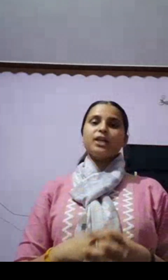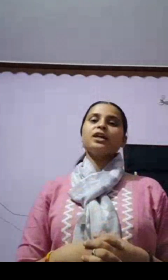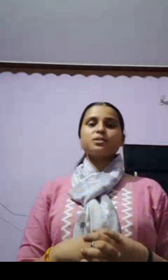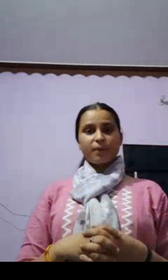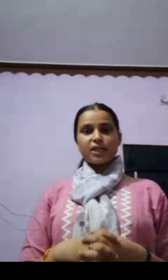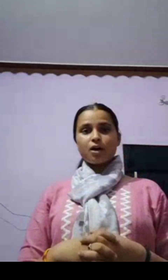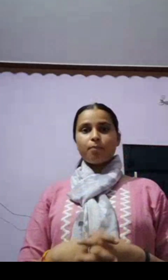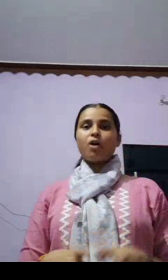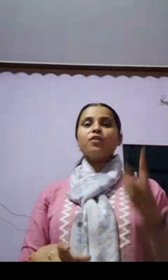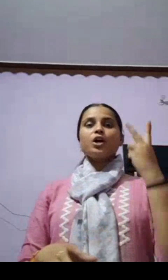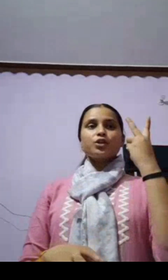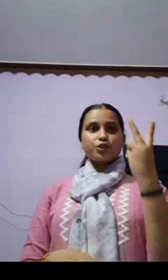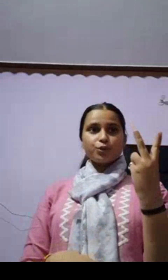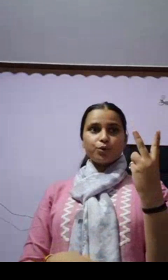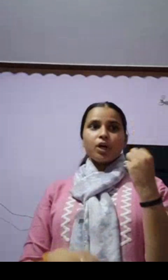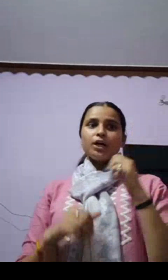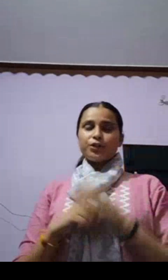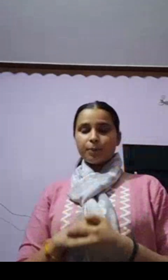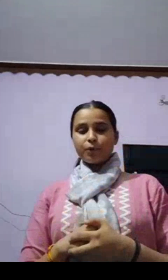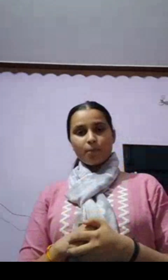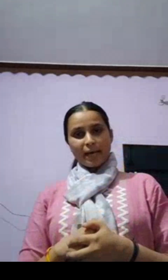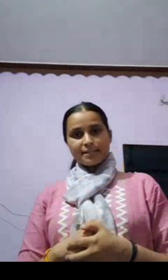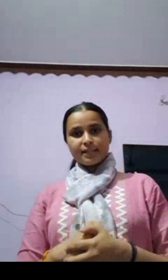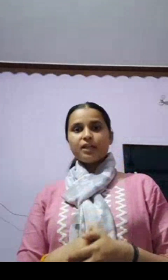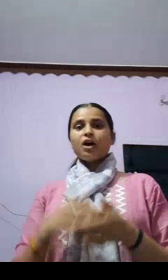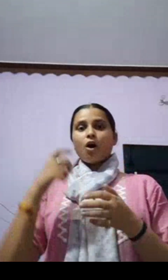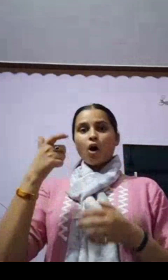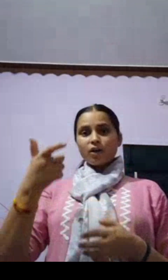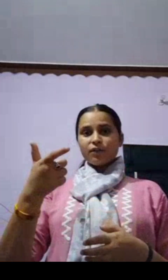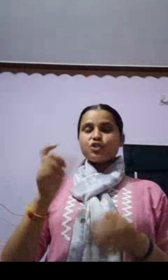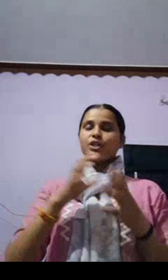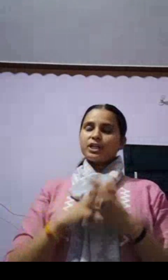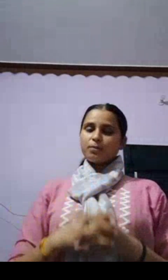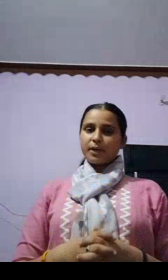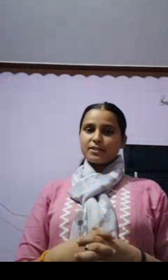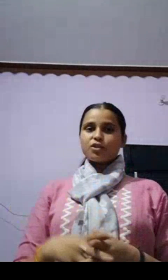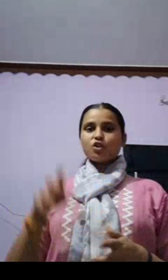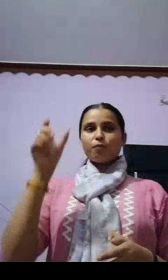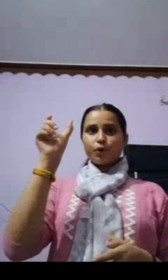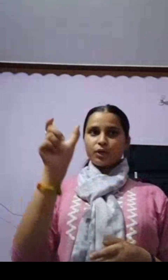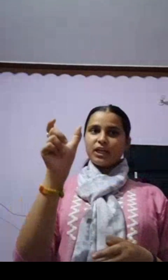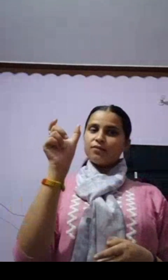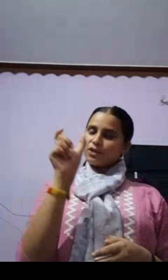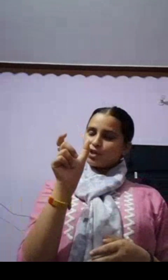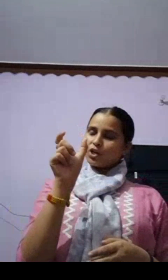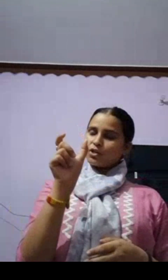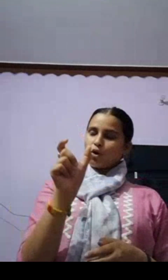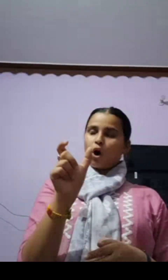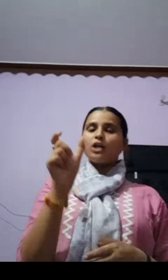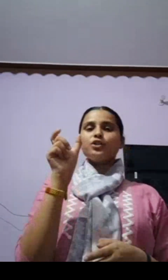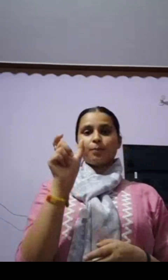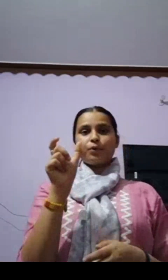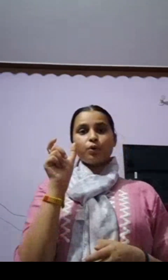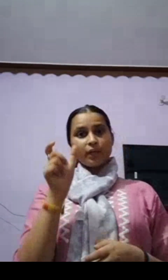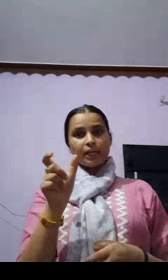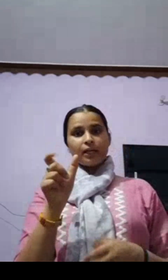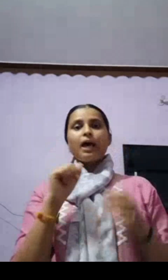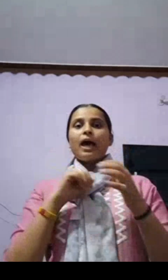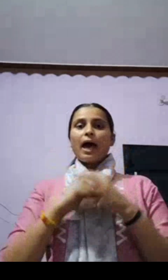is made up of two tryptomycin on which there is a presence of protein which is called tryptonin. And